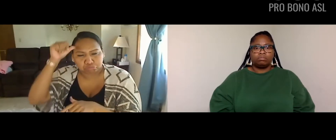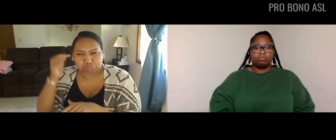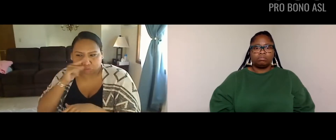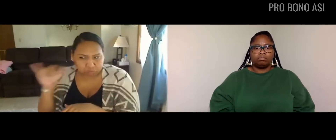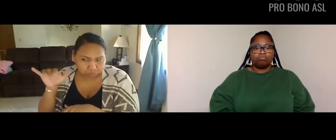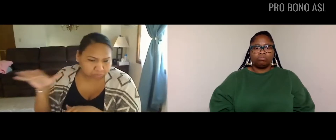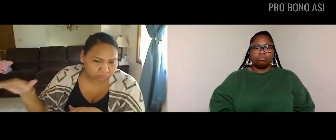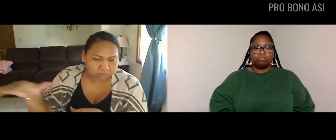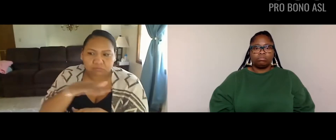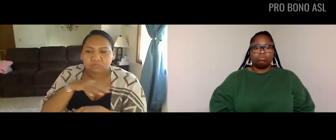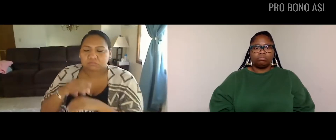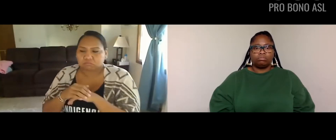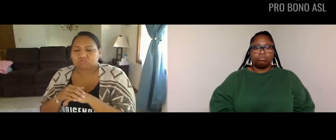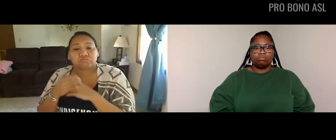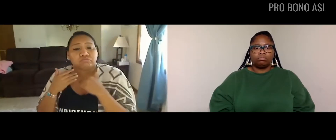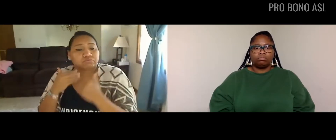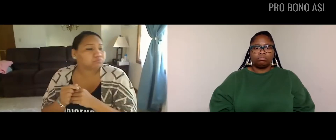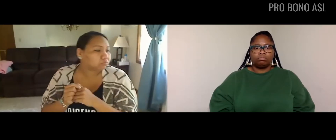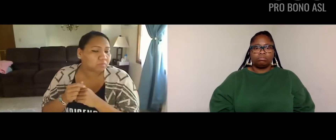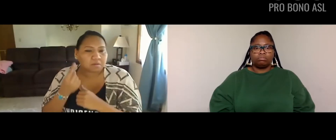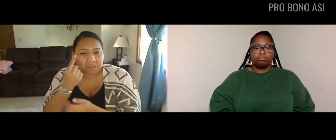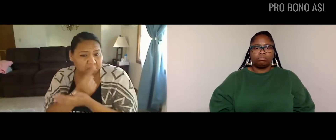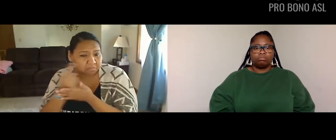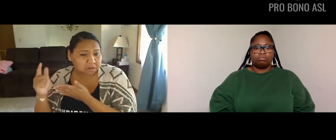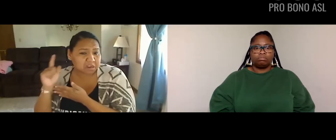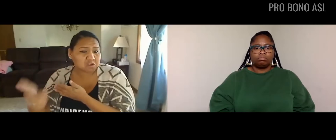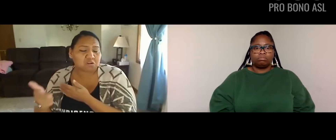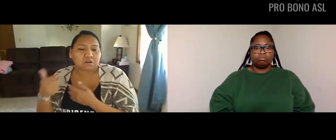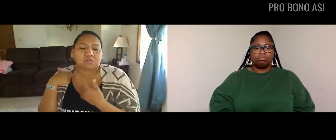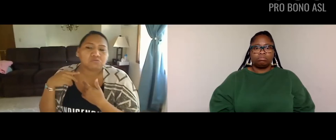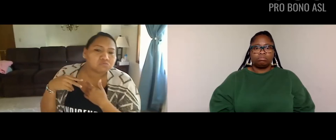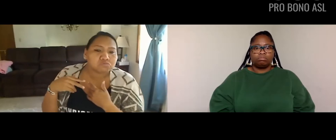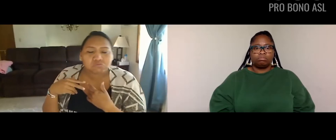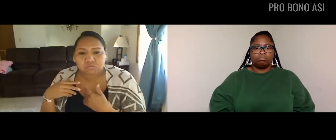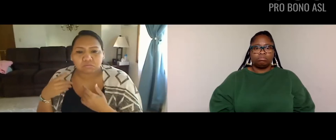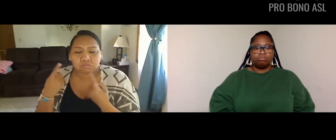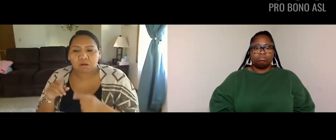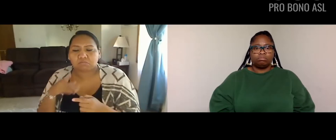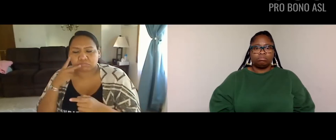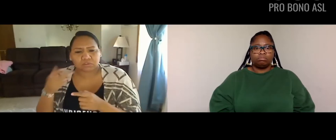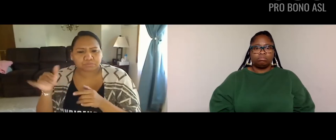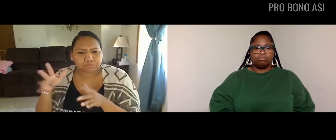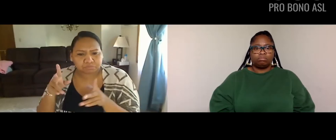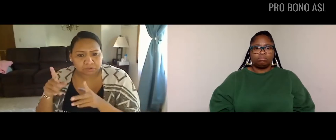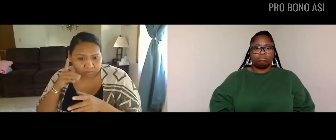like. And then once I got a feel for what it looked like, about a week